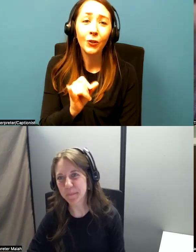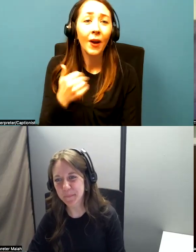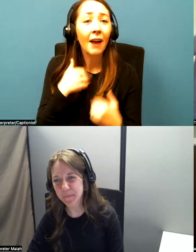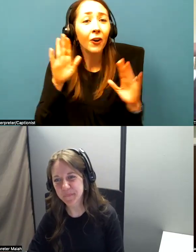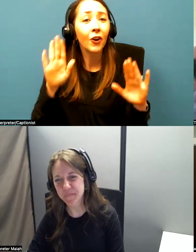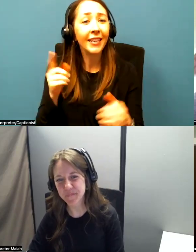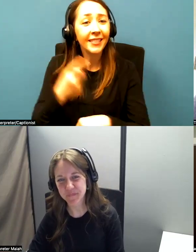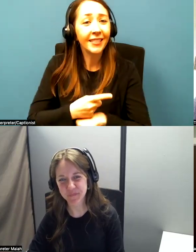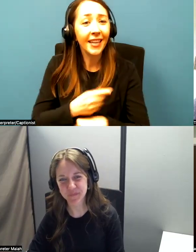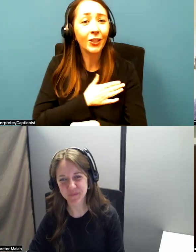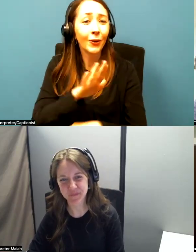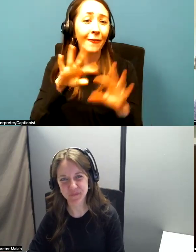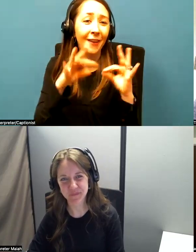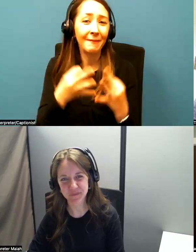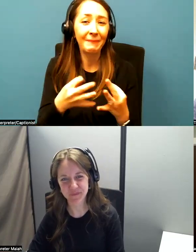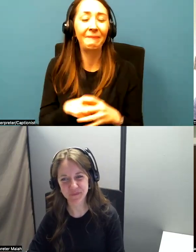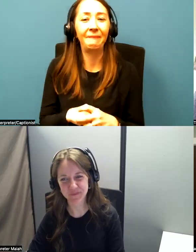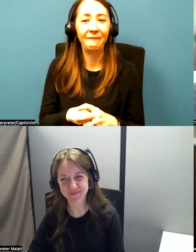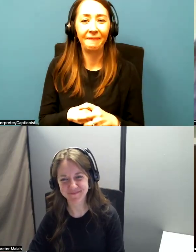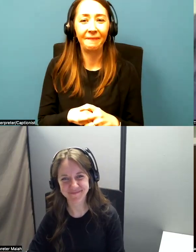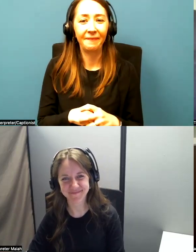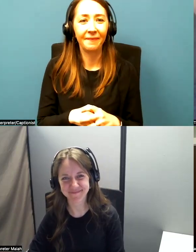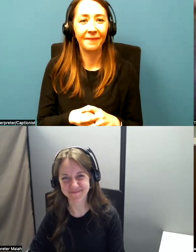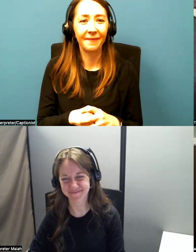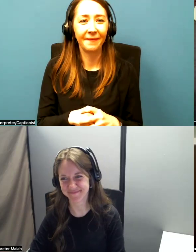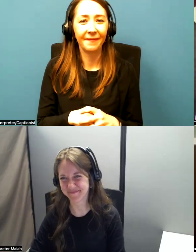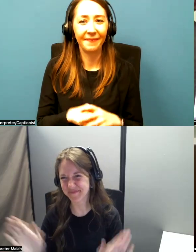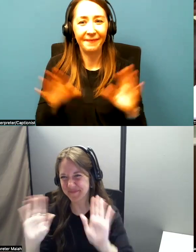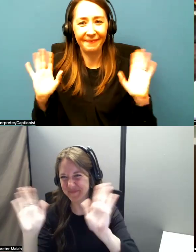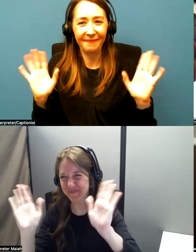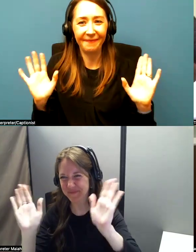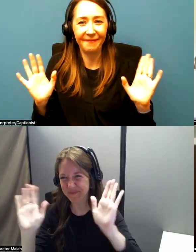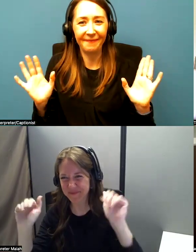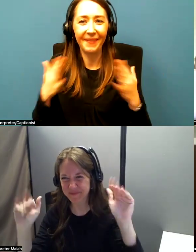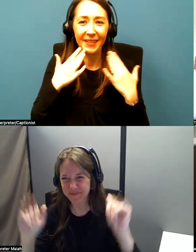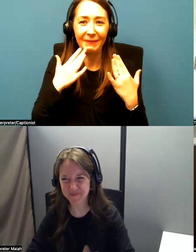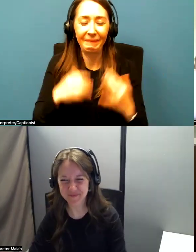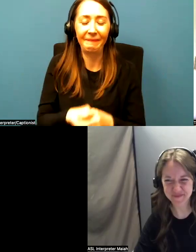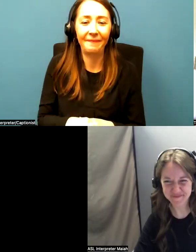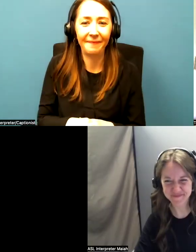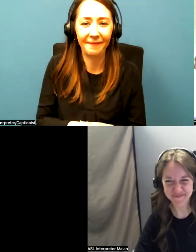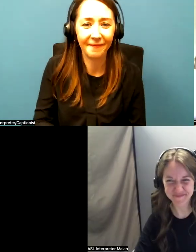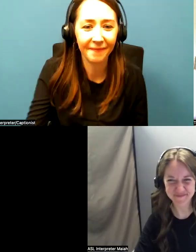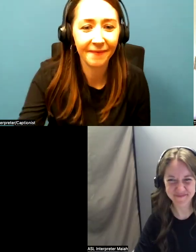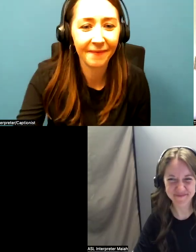great day. Enjoy your family. Bye. Bye bye. Thank you. Bye.